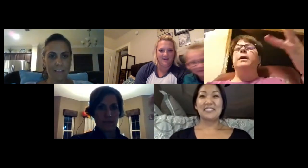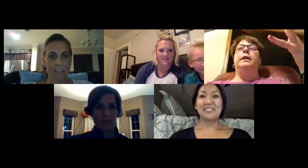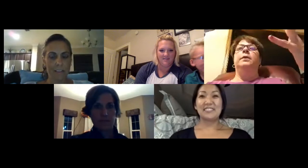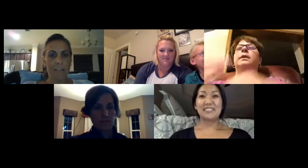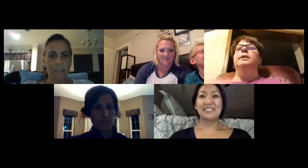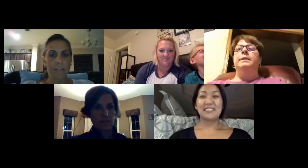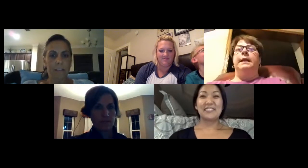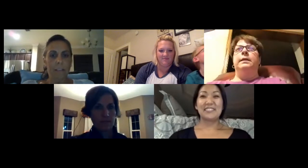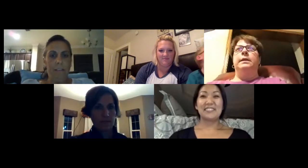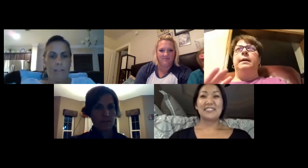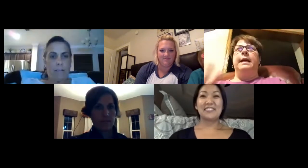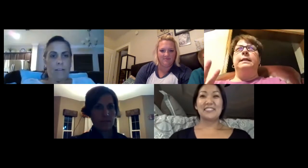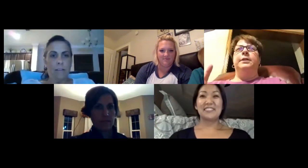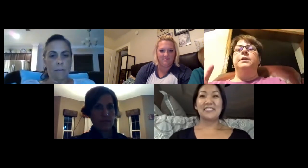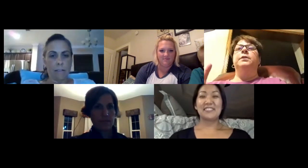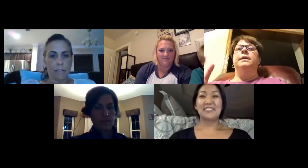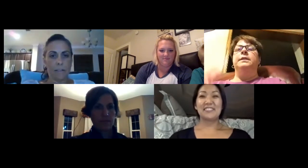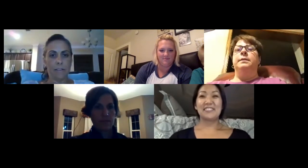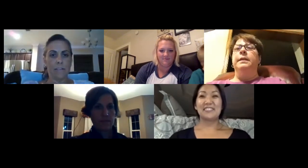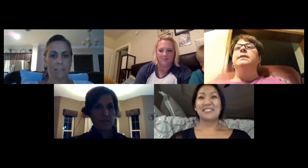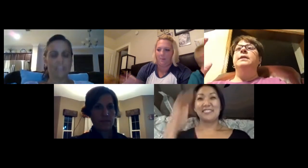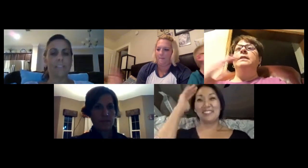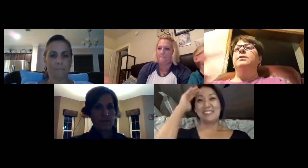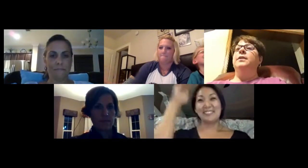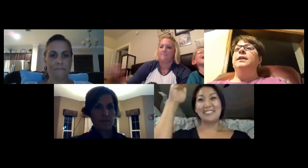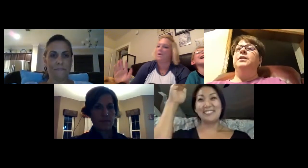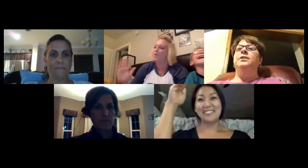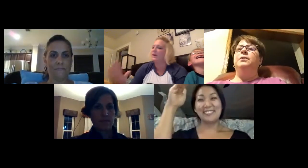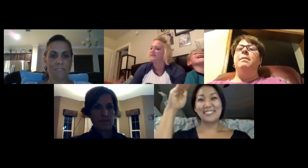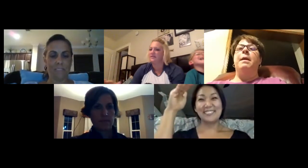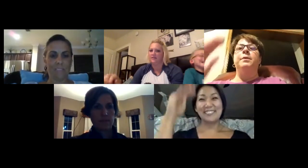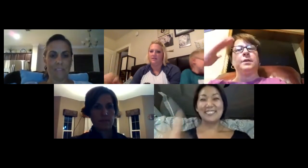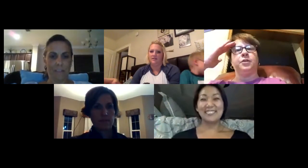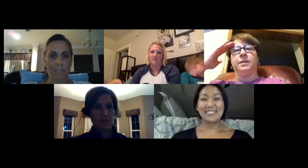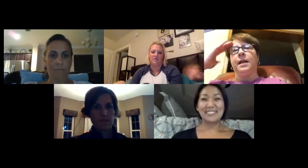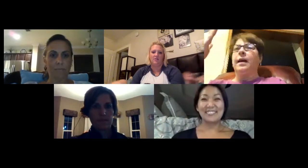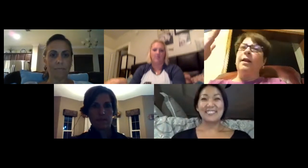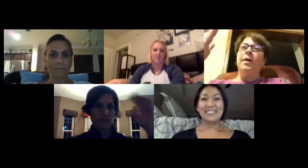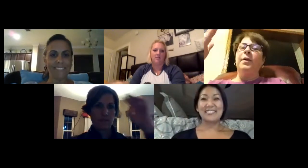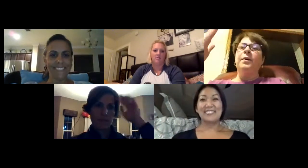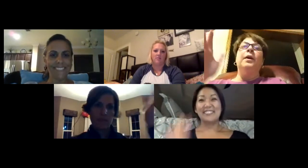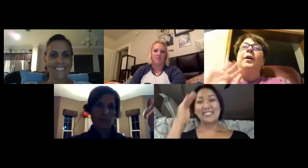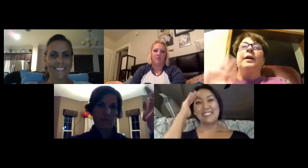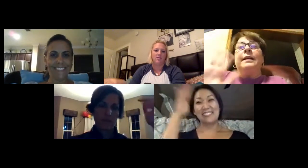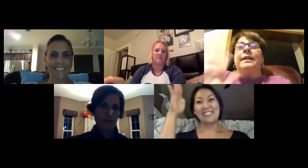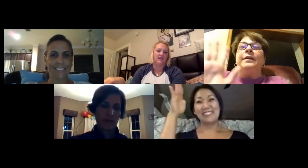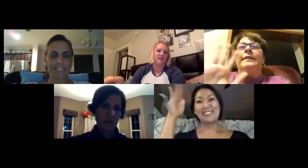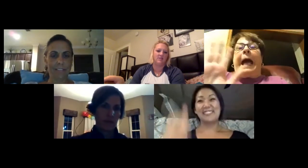hello? So I'd be like, okay, act like you're saluting somebody. So these are little things you can do to remember. So it's just hello, or even